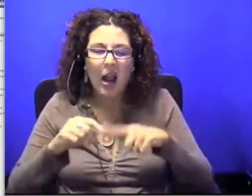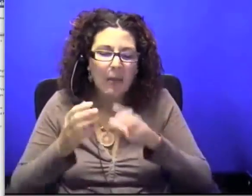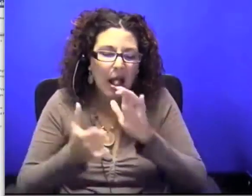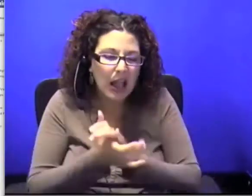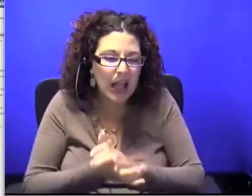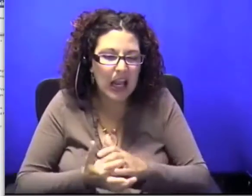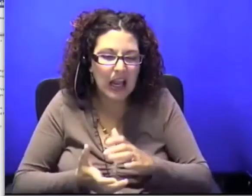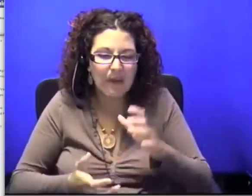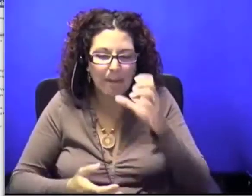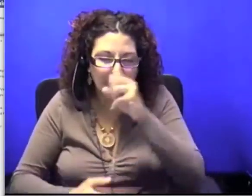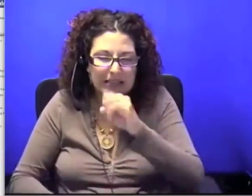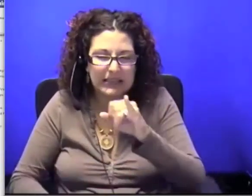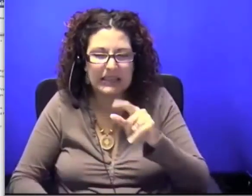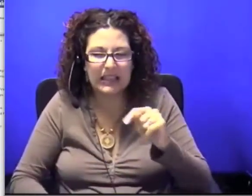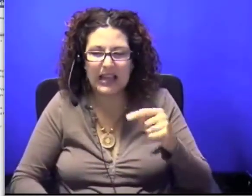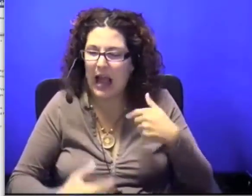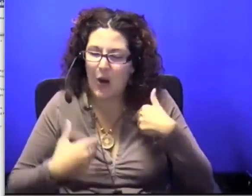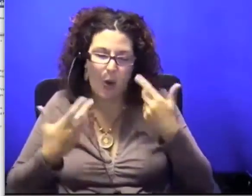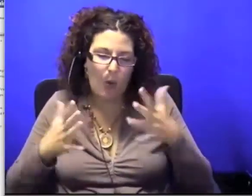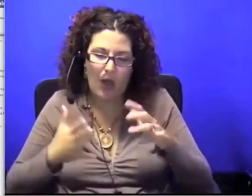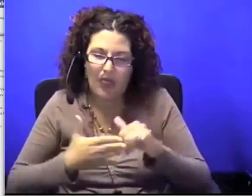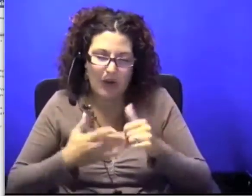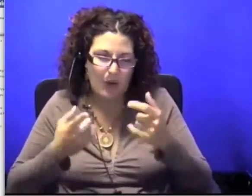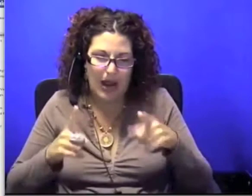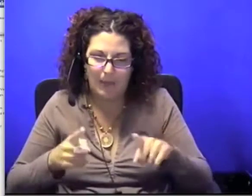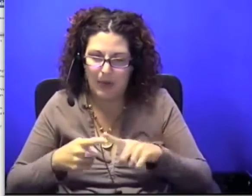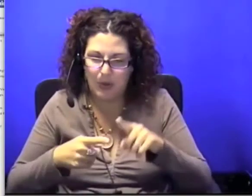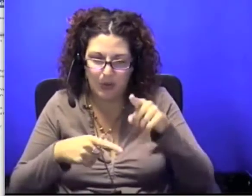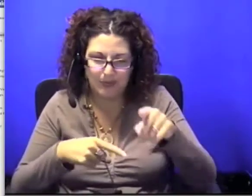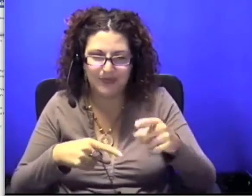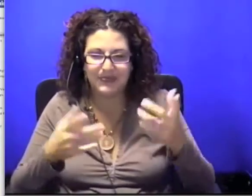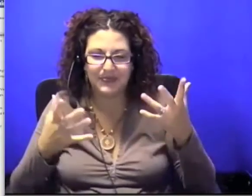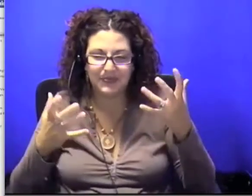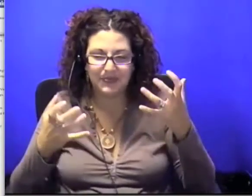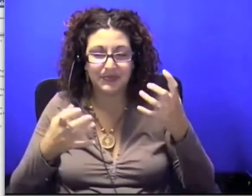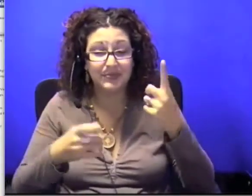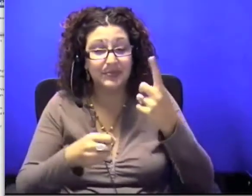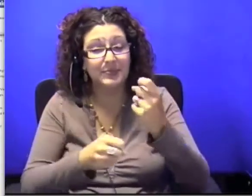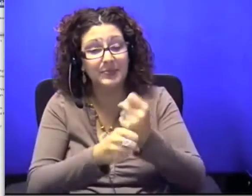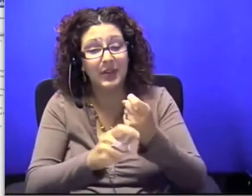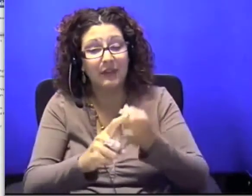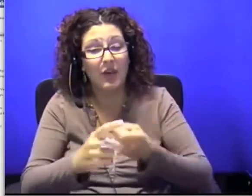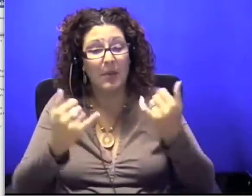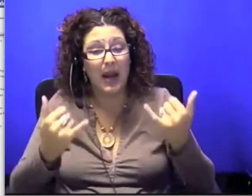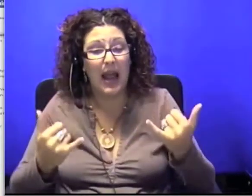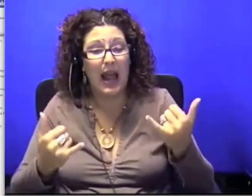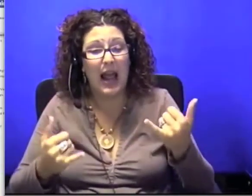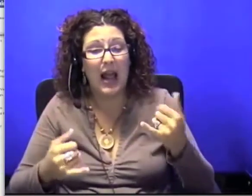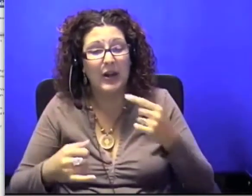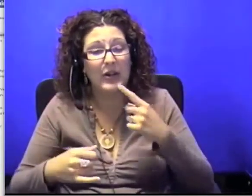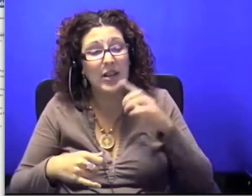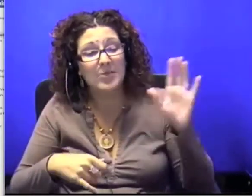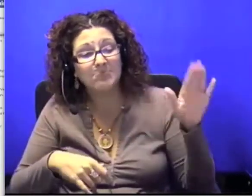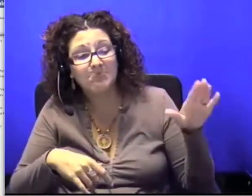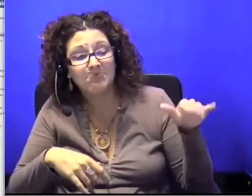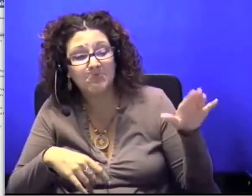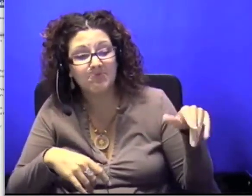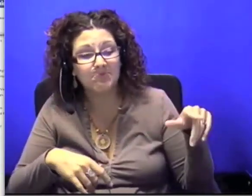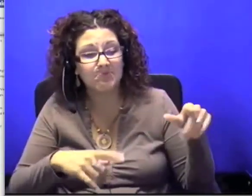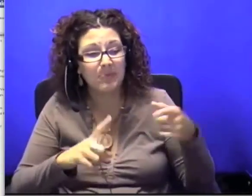gosh, I missed it. And I don't want that to happen to you. I want you to, a year from now, to turn to your friends